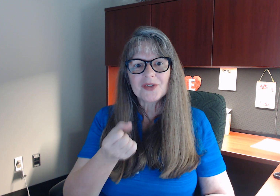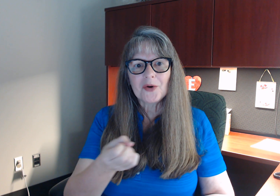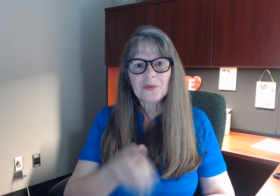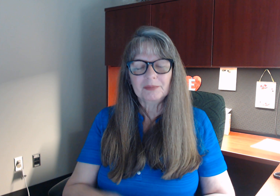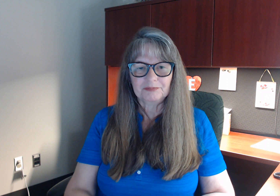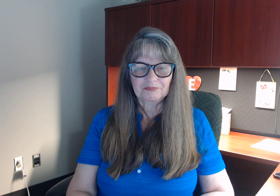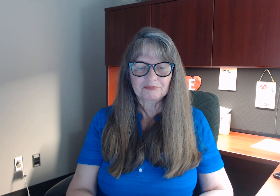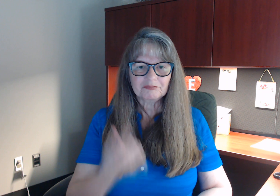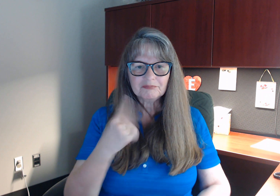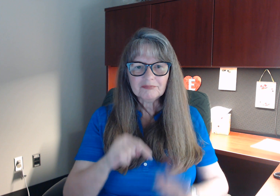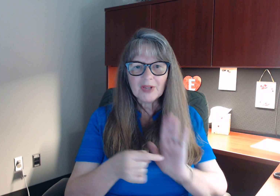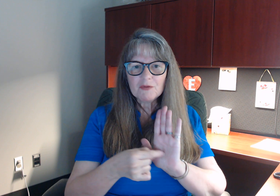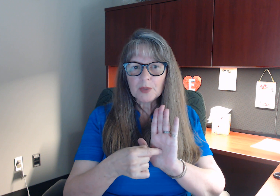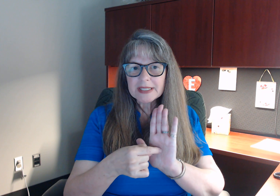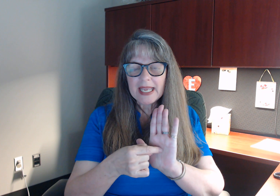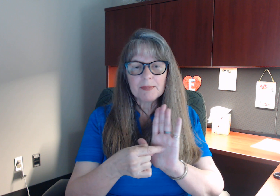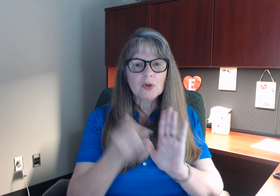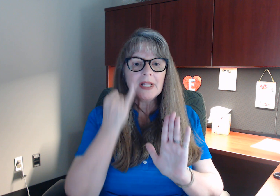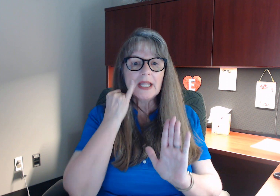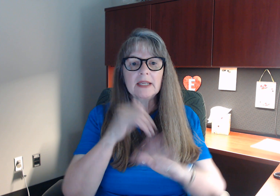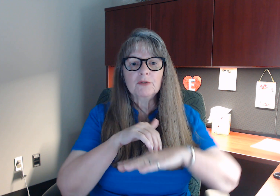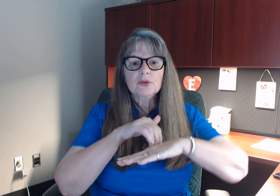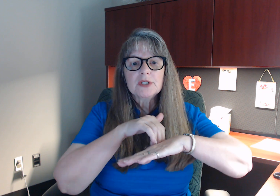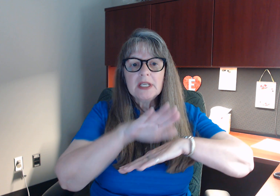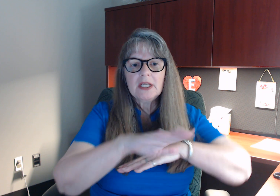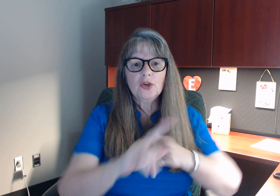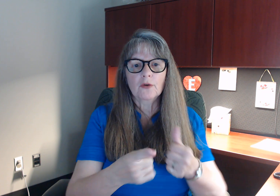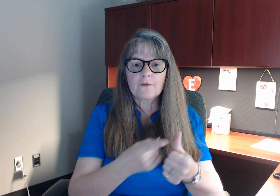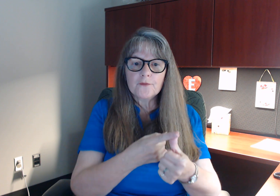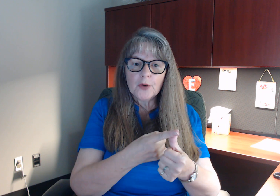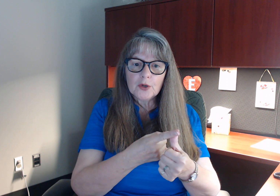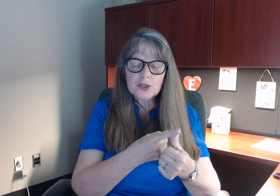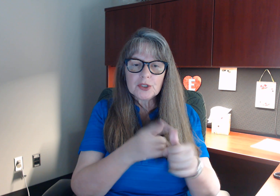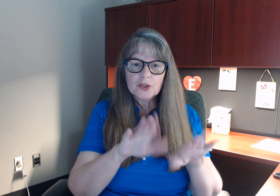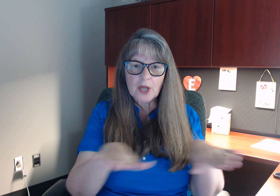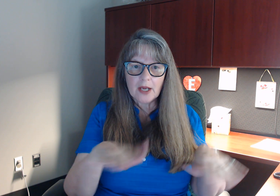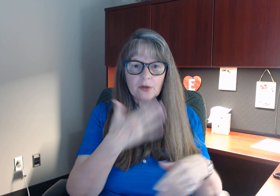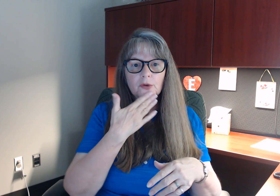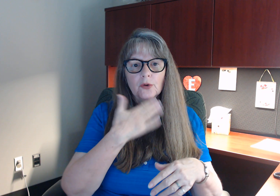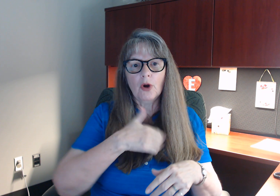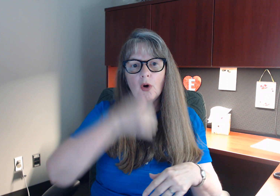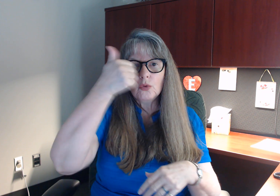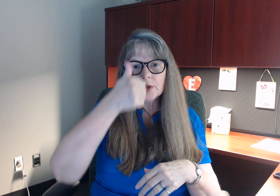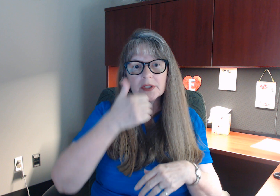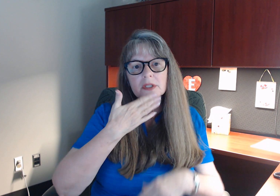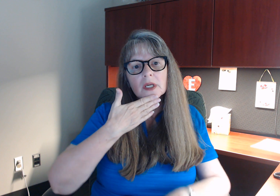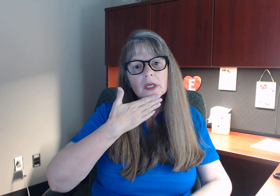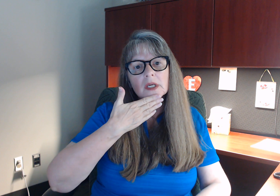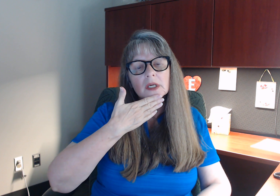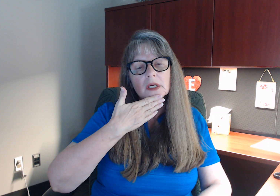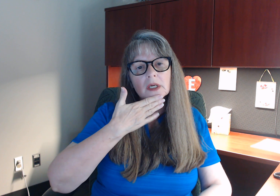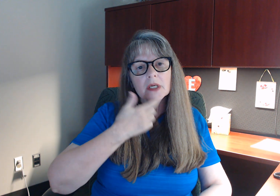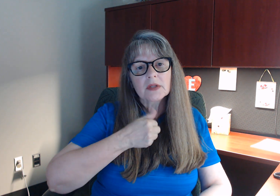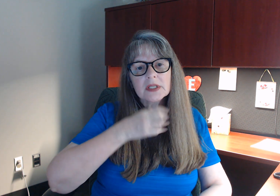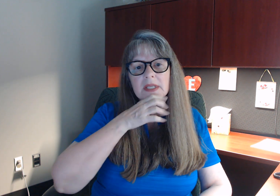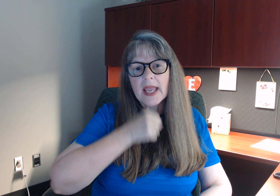So, for example, like if you're sending your first child or your oldest, this is